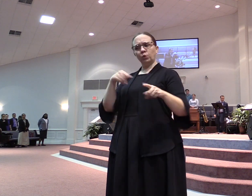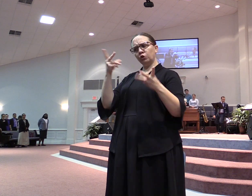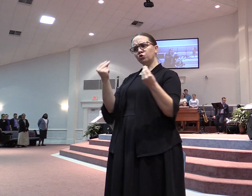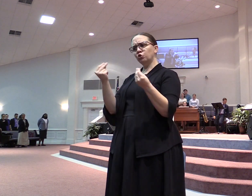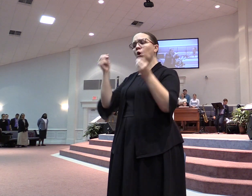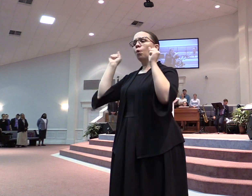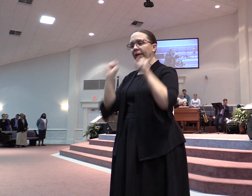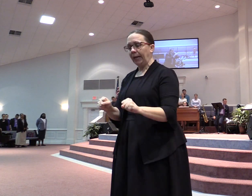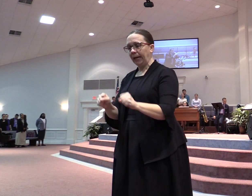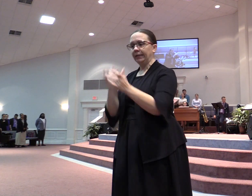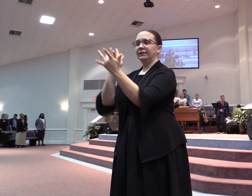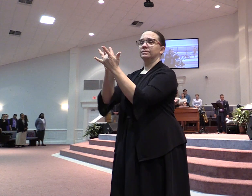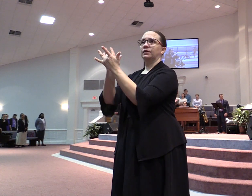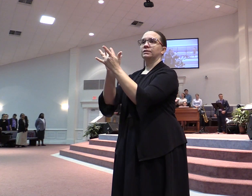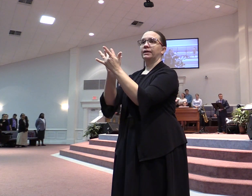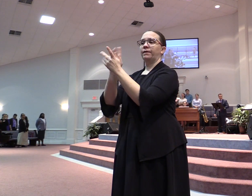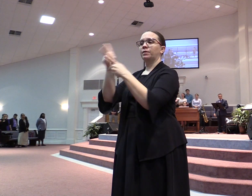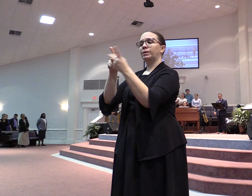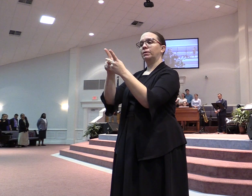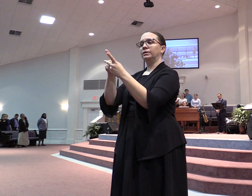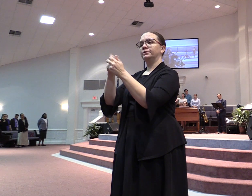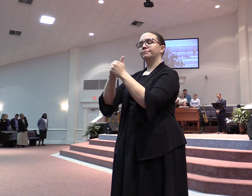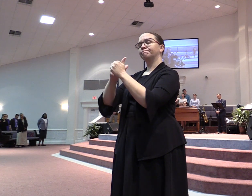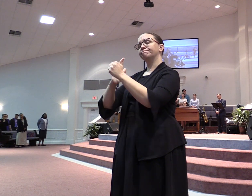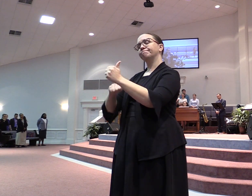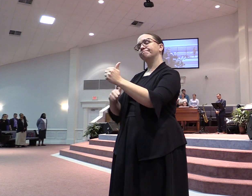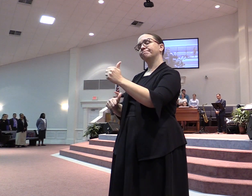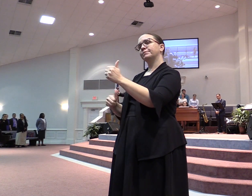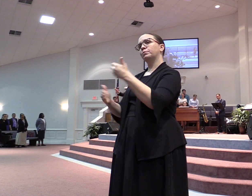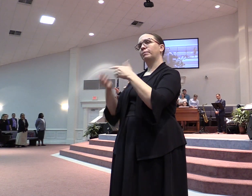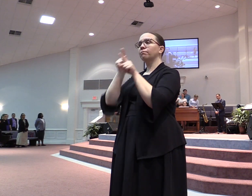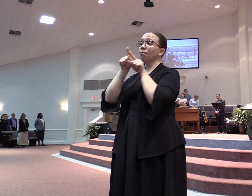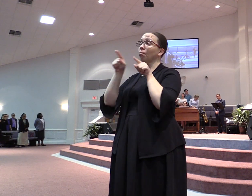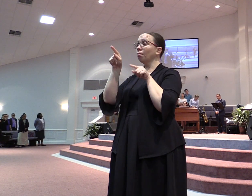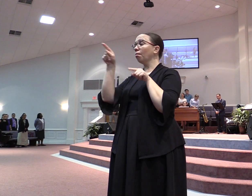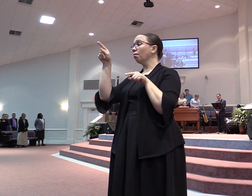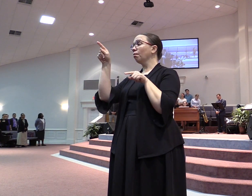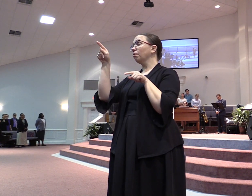can to reach those who have just wandered.